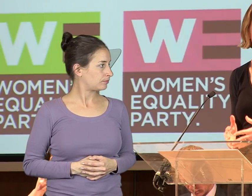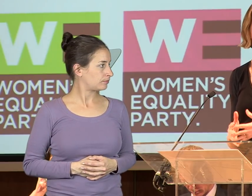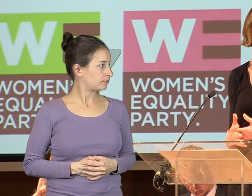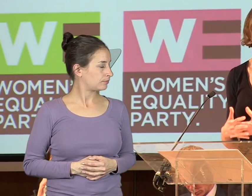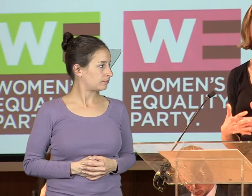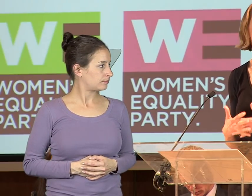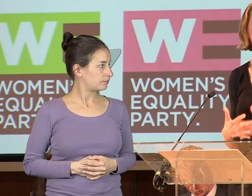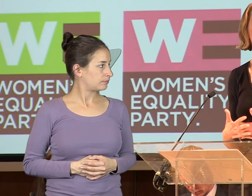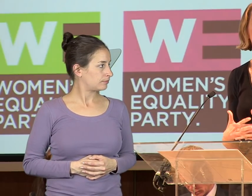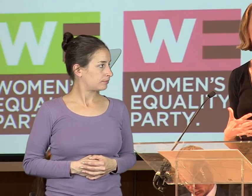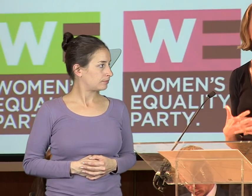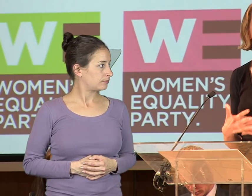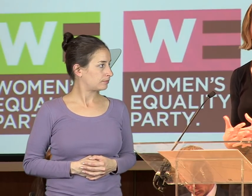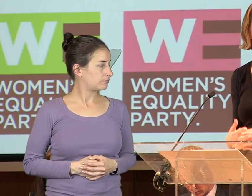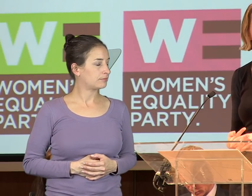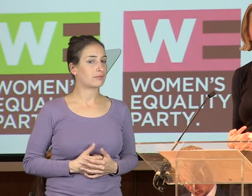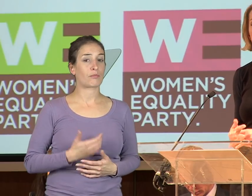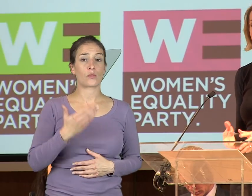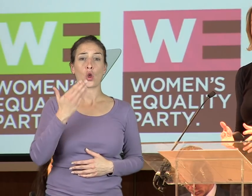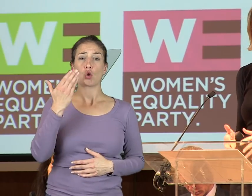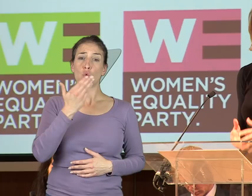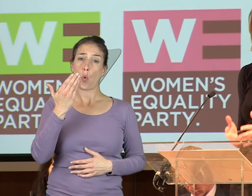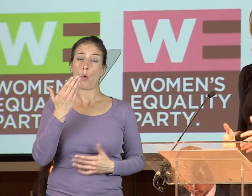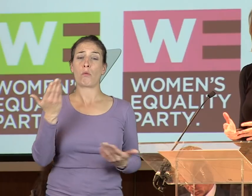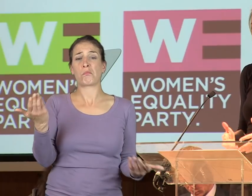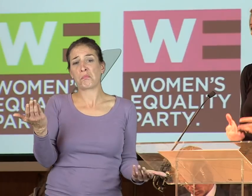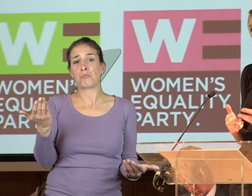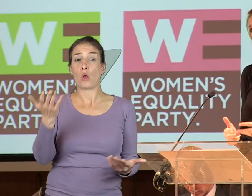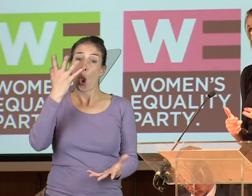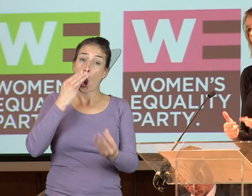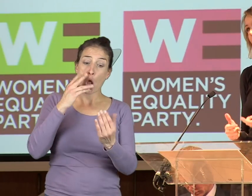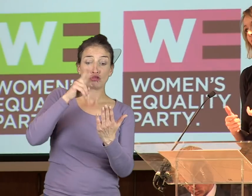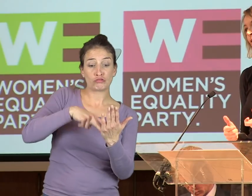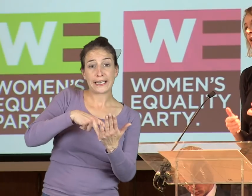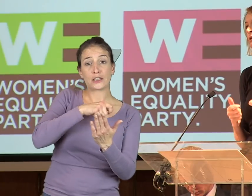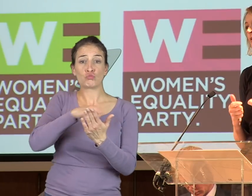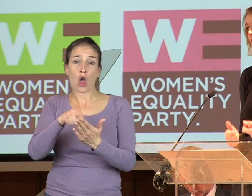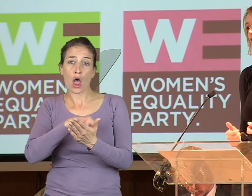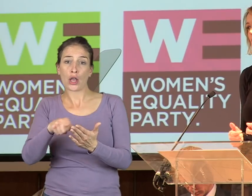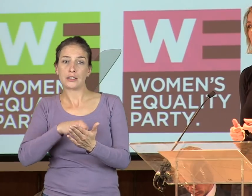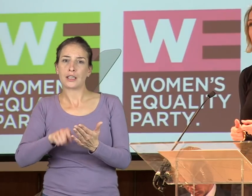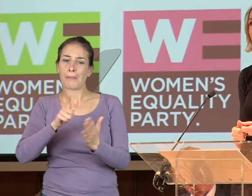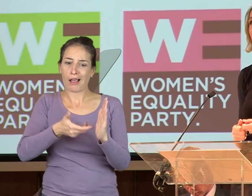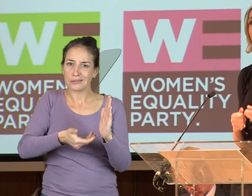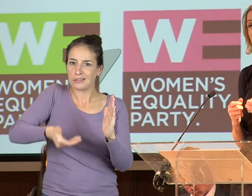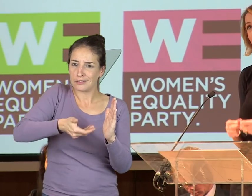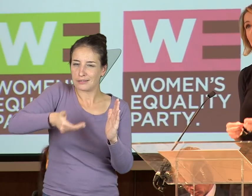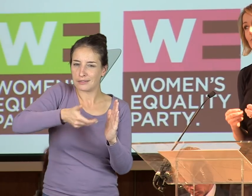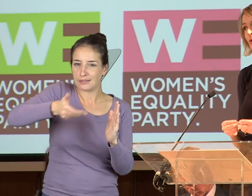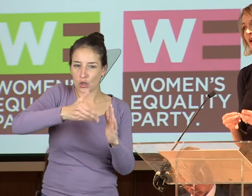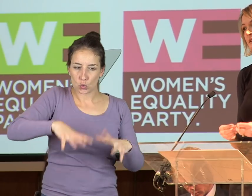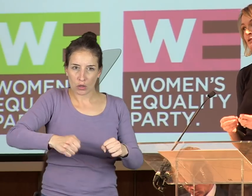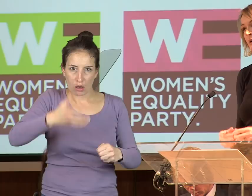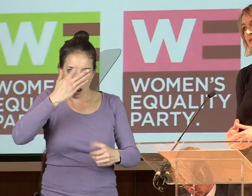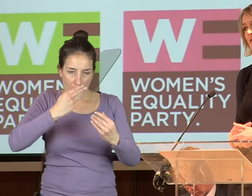School is, of course, not just the place where children learn to read and write. It's also where they start to form ideas about how relationships work, and it's where